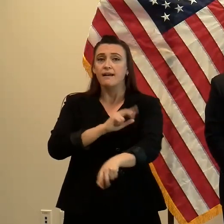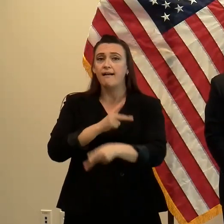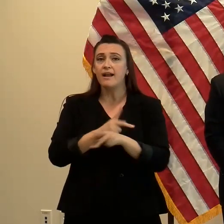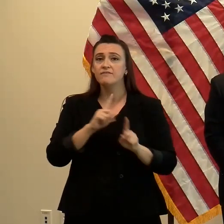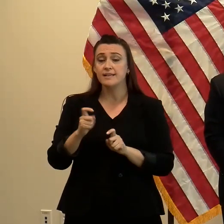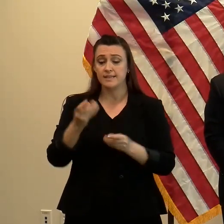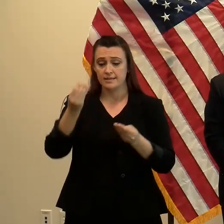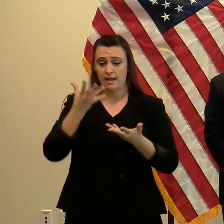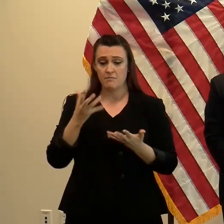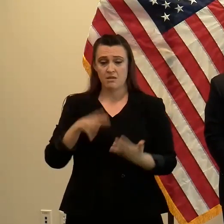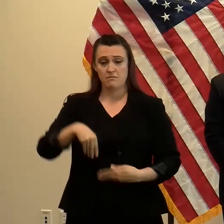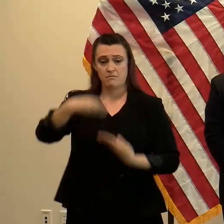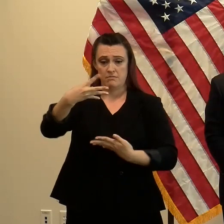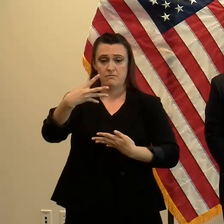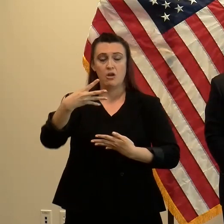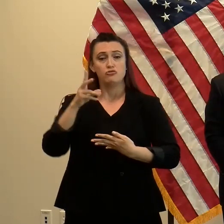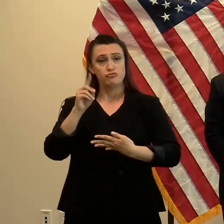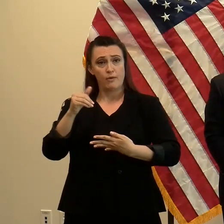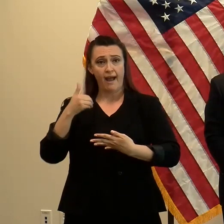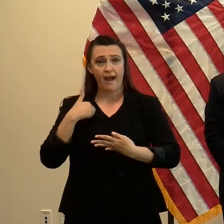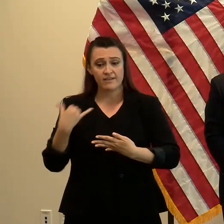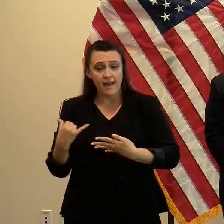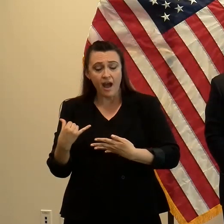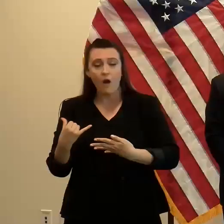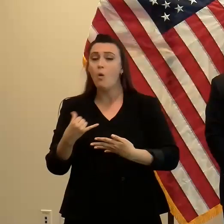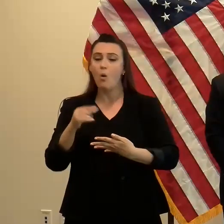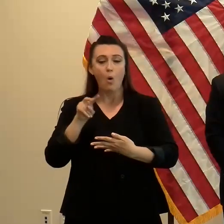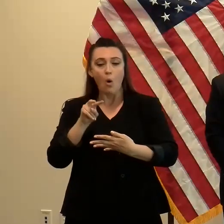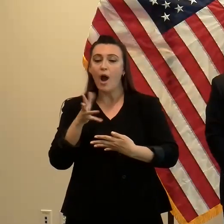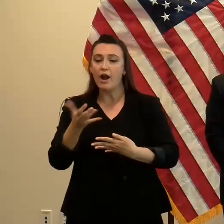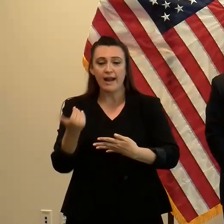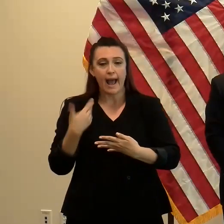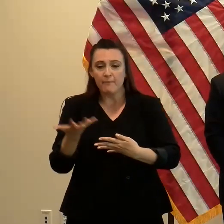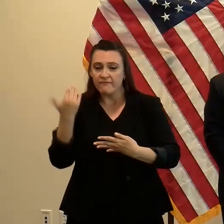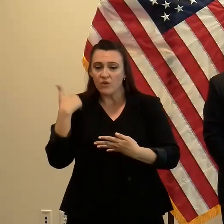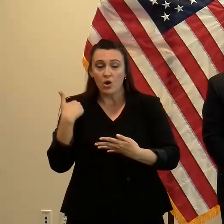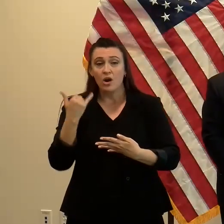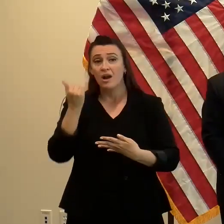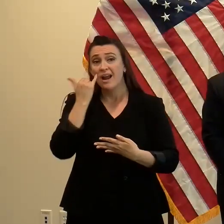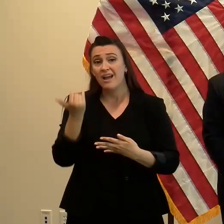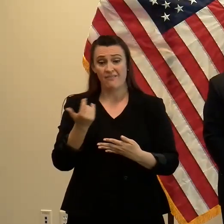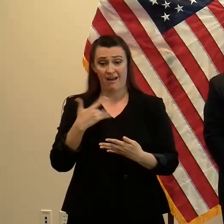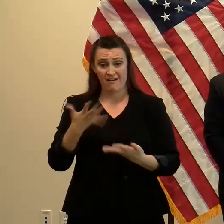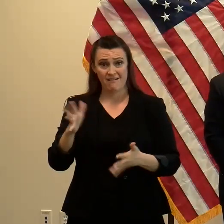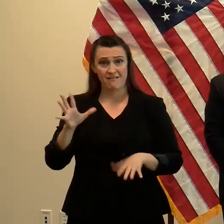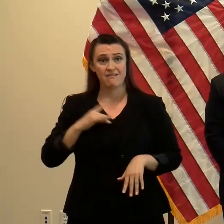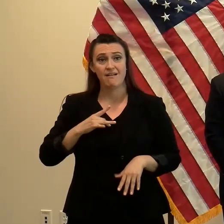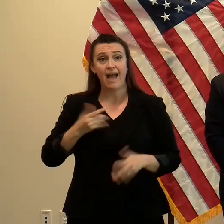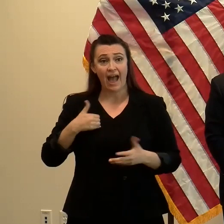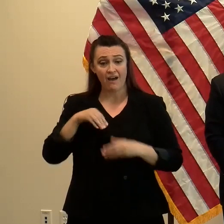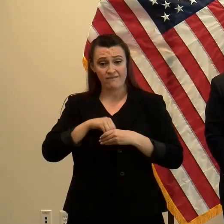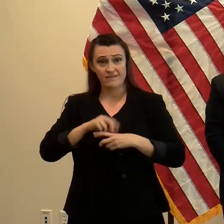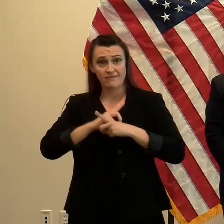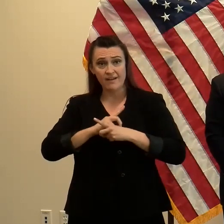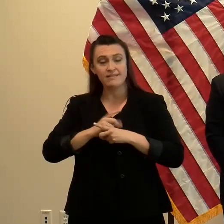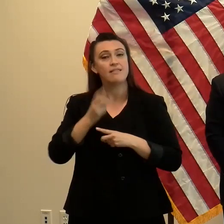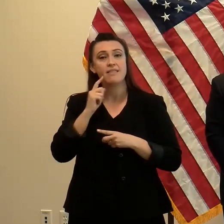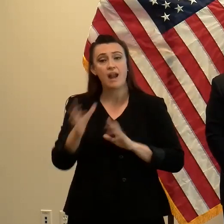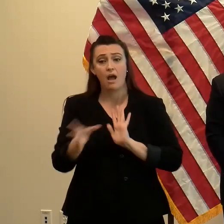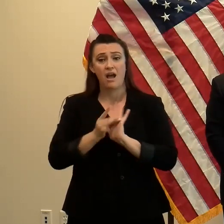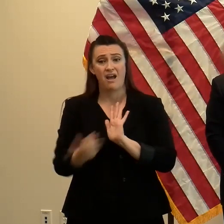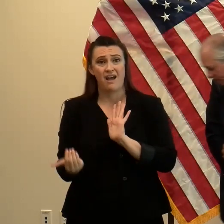if you've had it, and the chance of being reinfected is really small. So I think that's the utility of the antibody test.